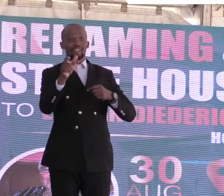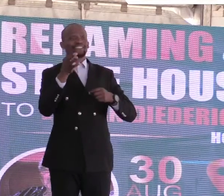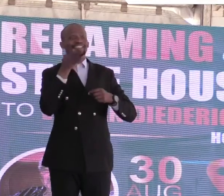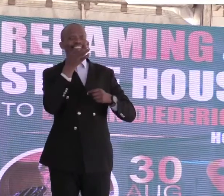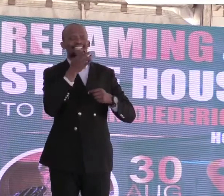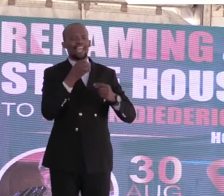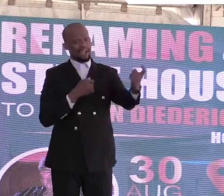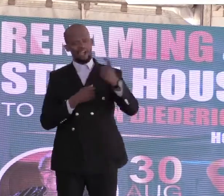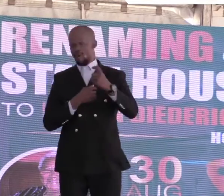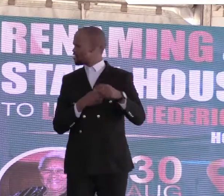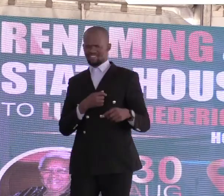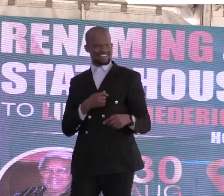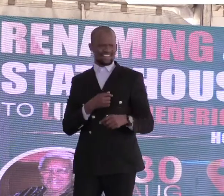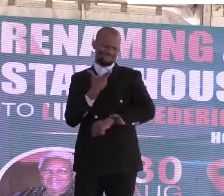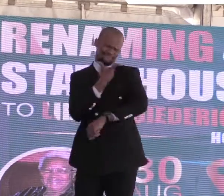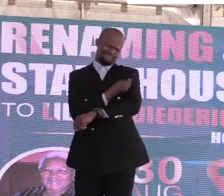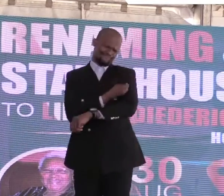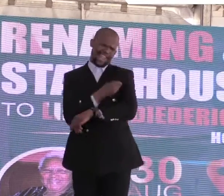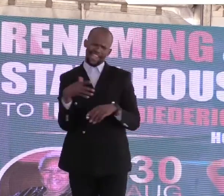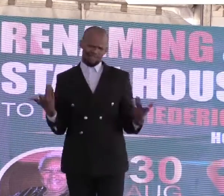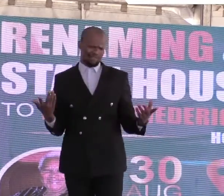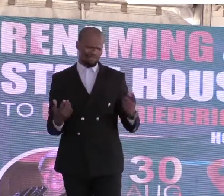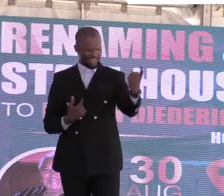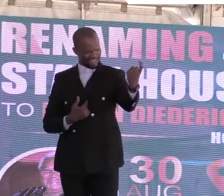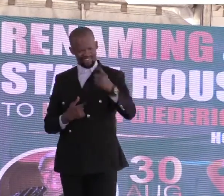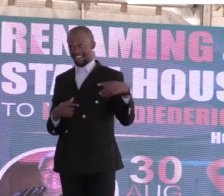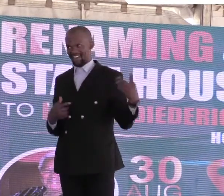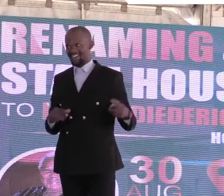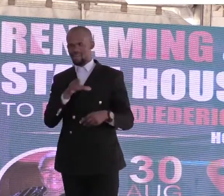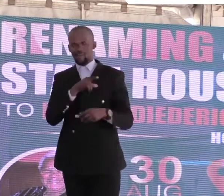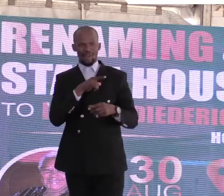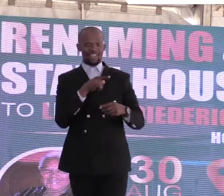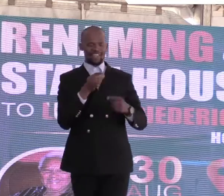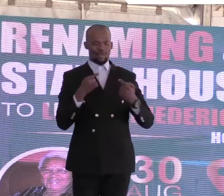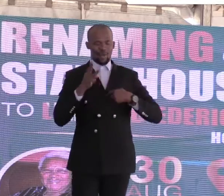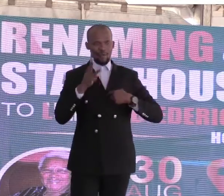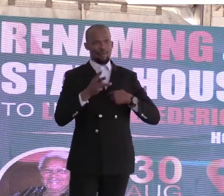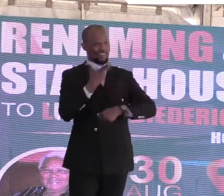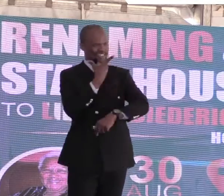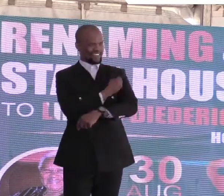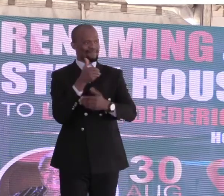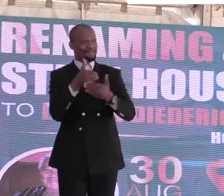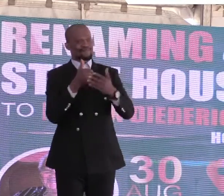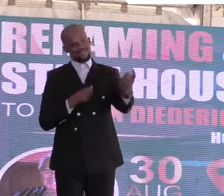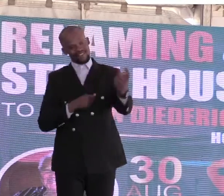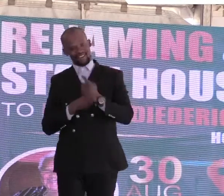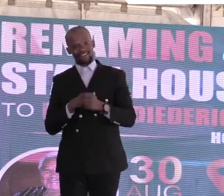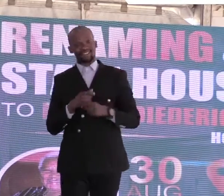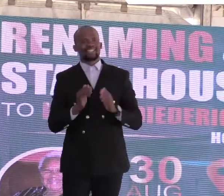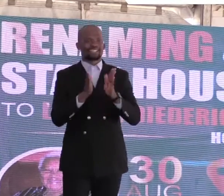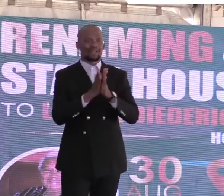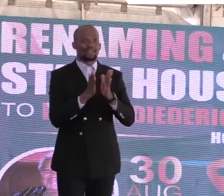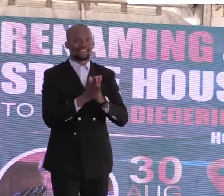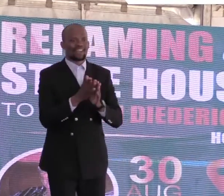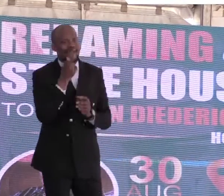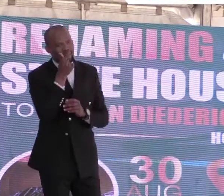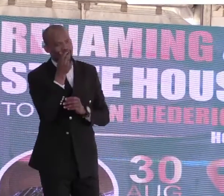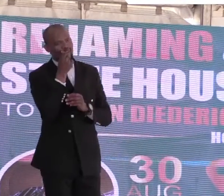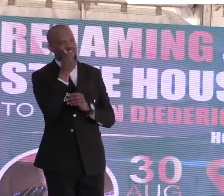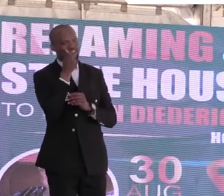vaccinate one. Papa, when the Basuku vaccinated, Laufununga. Sabatella Bandabangotata, Mabame Nyao.